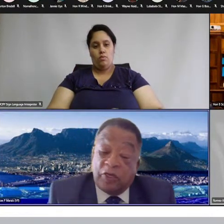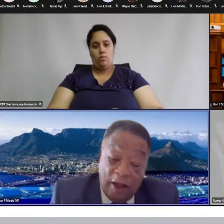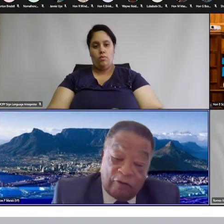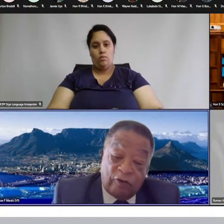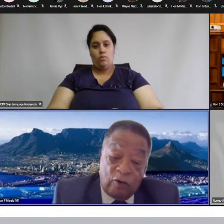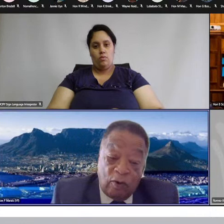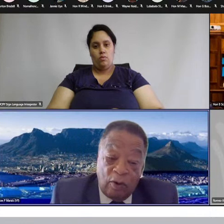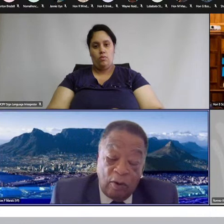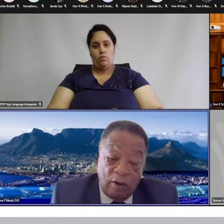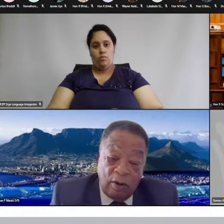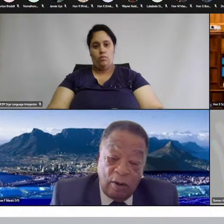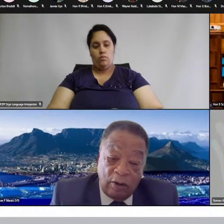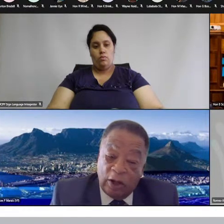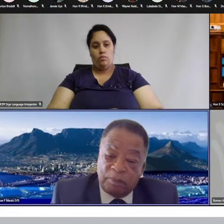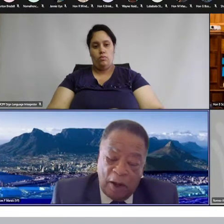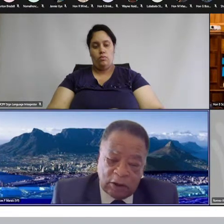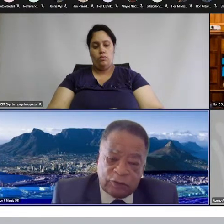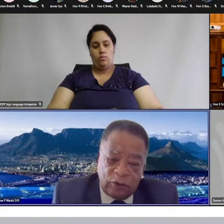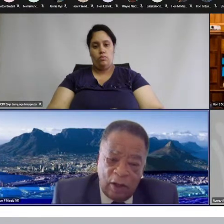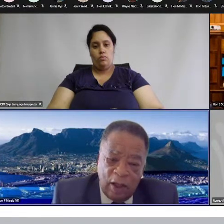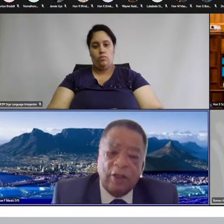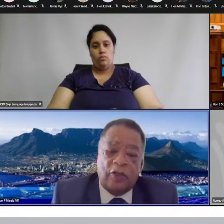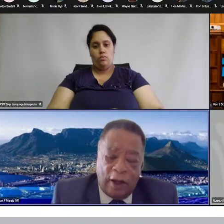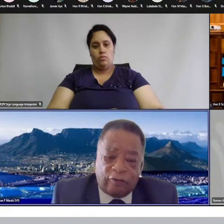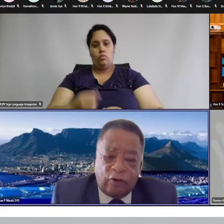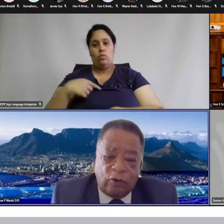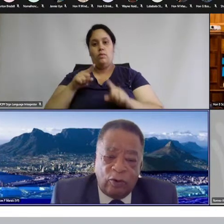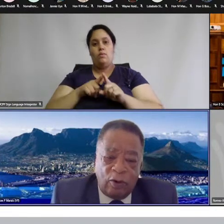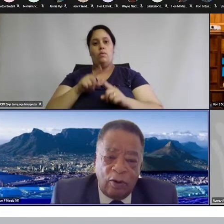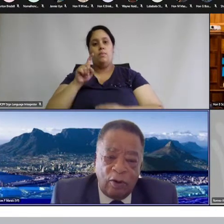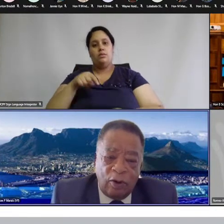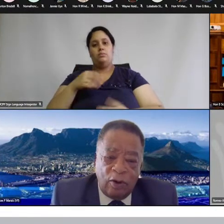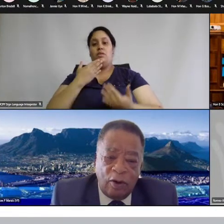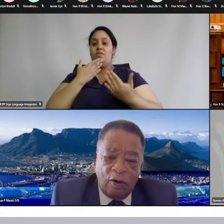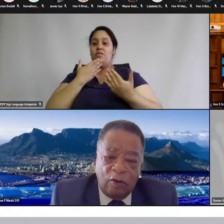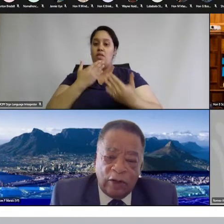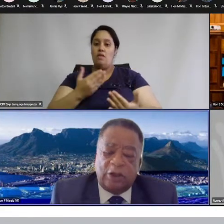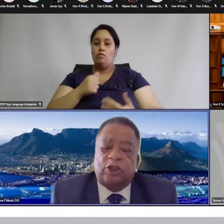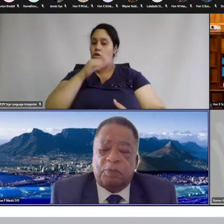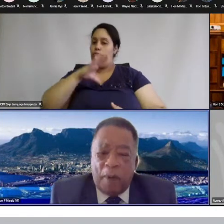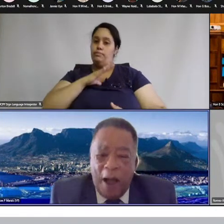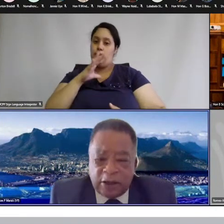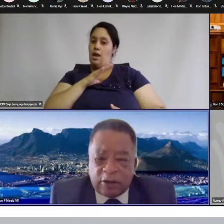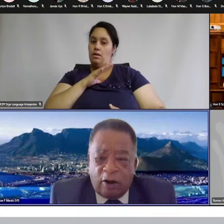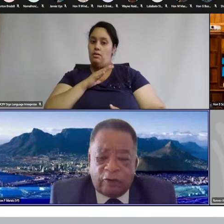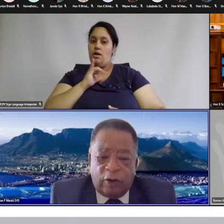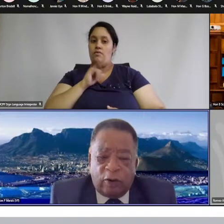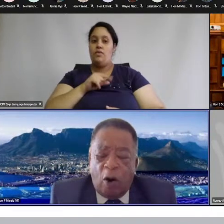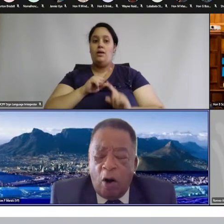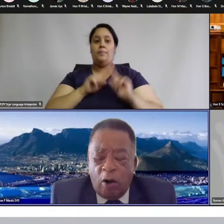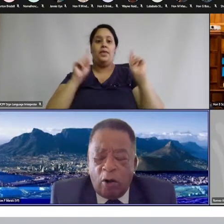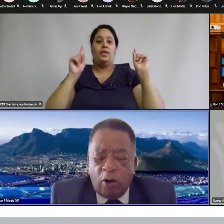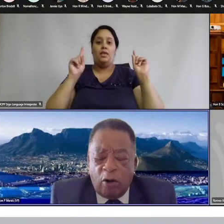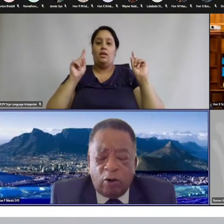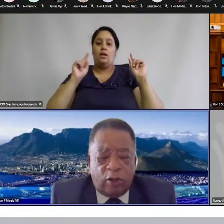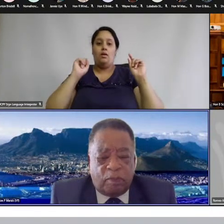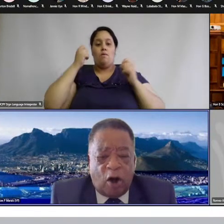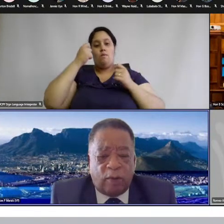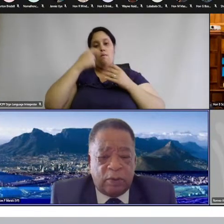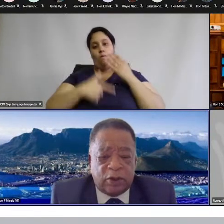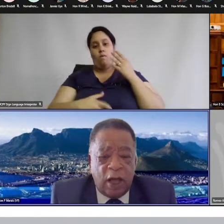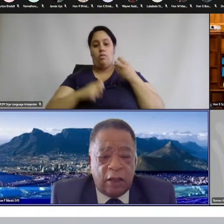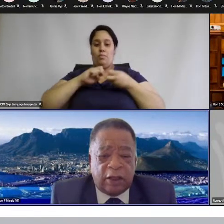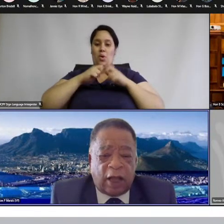must be thankful, not boastful, thankful, that in spite of all